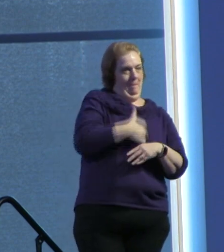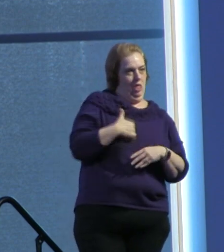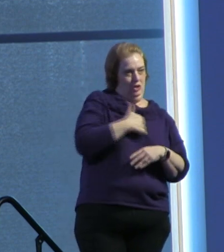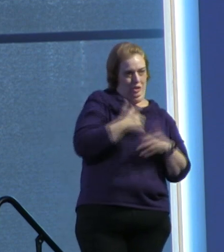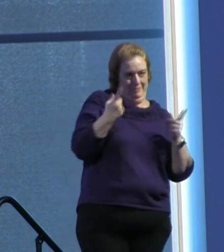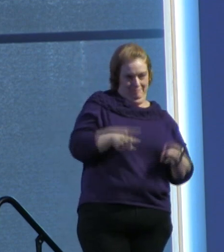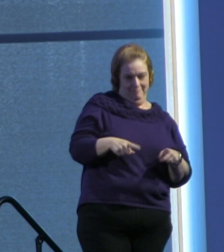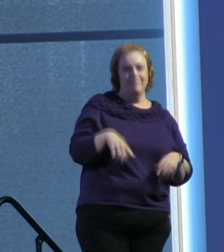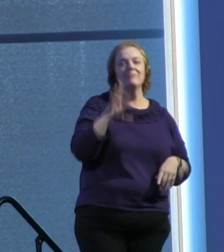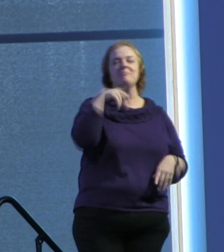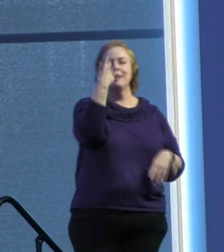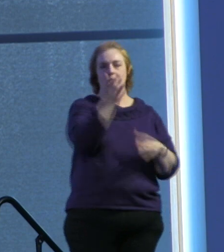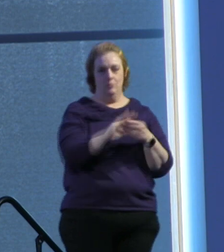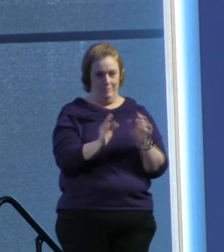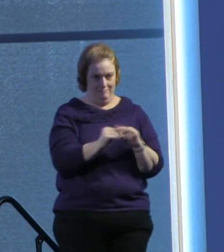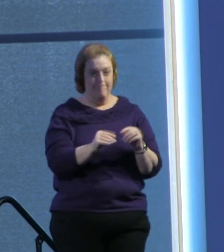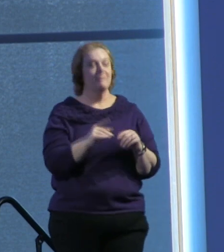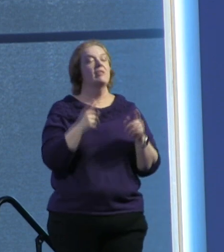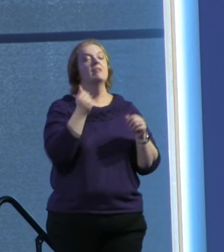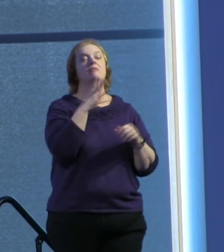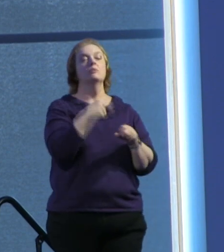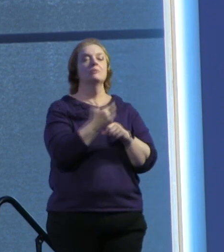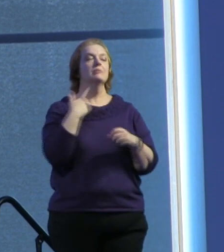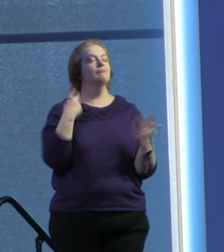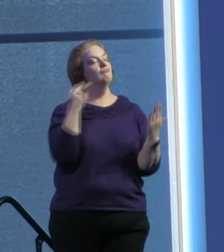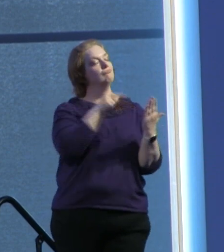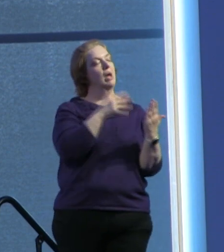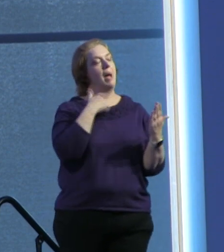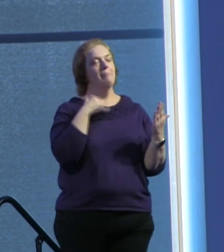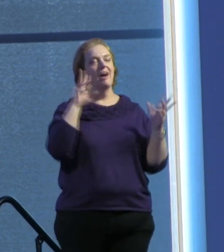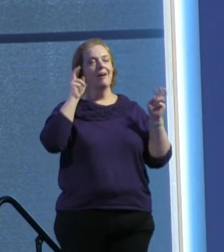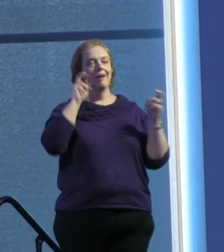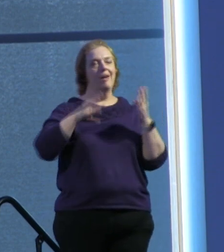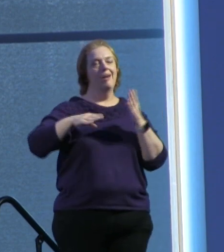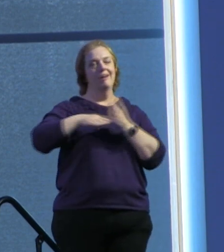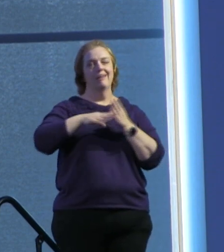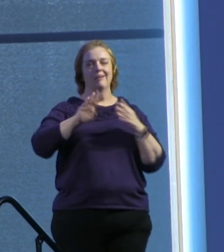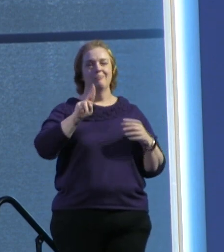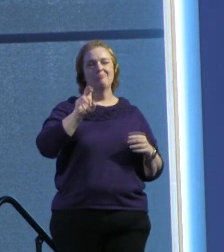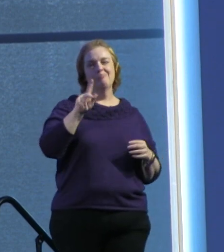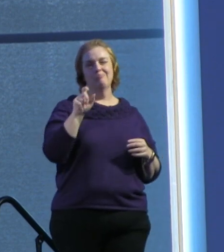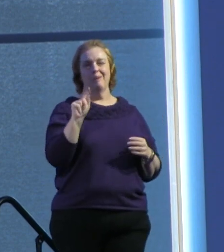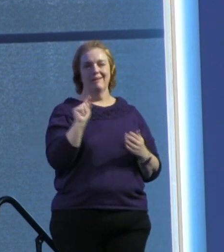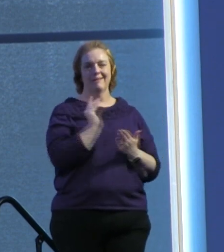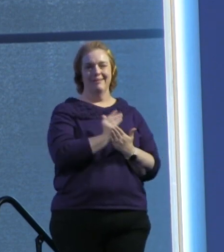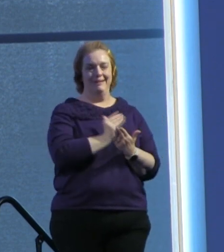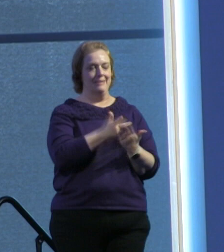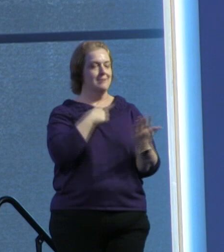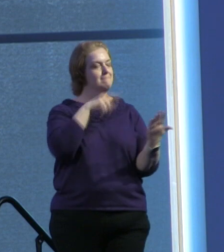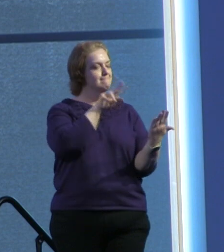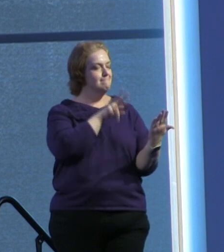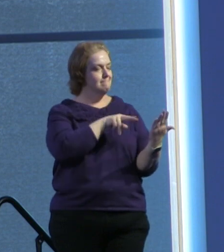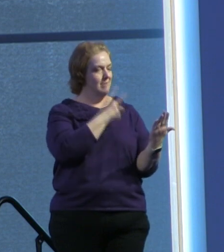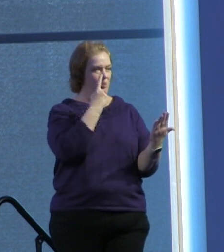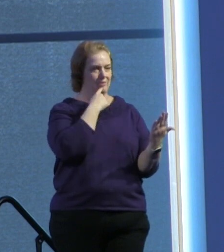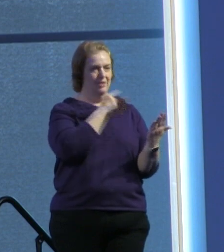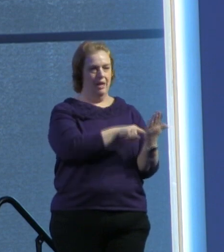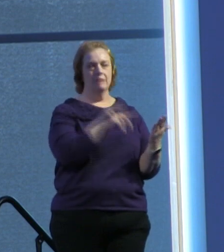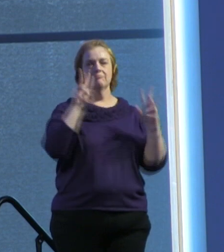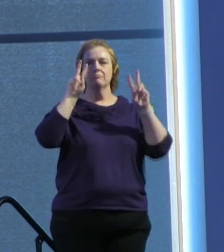I was, a few years ago, looking at my bucket list, why, I don't know. And on there it said, be an